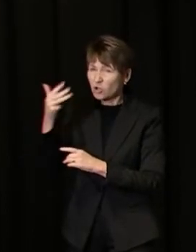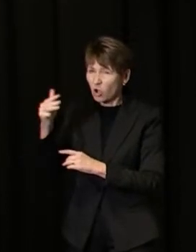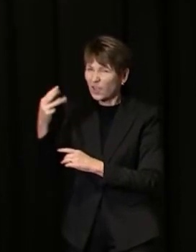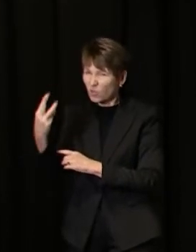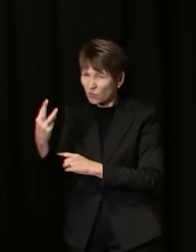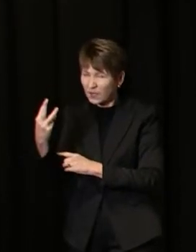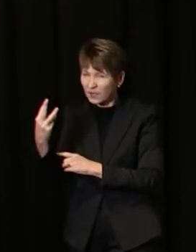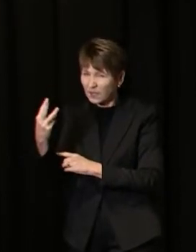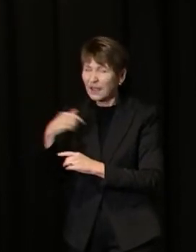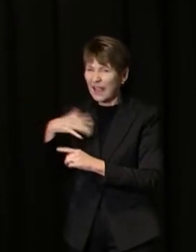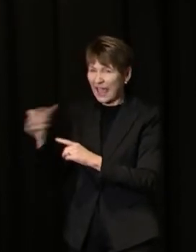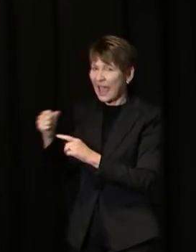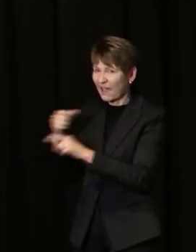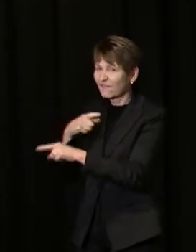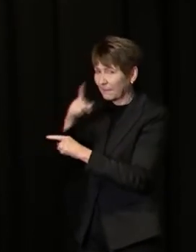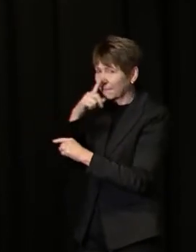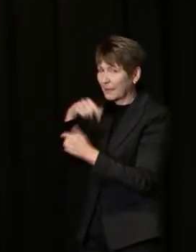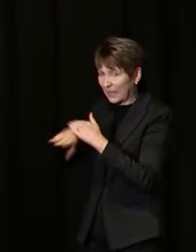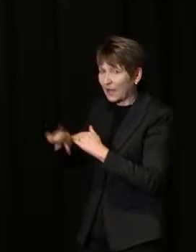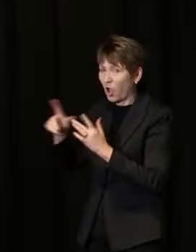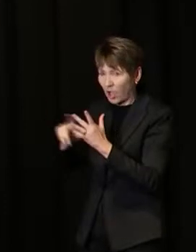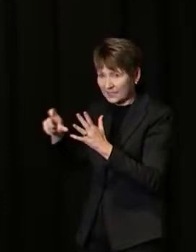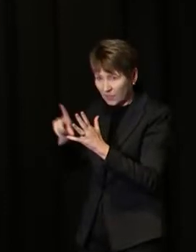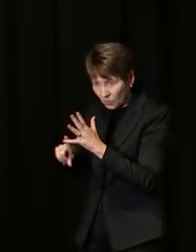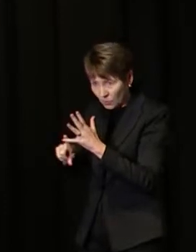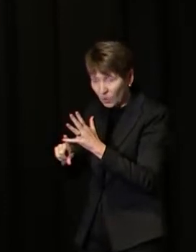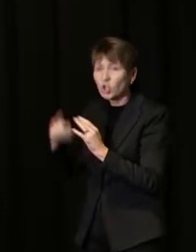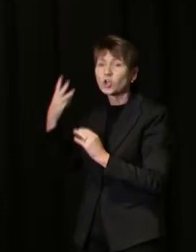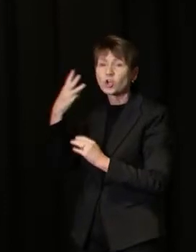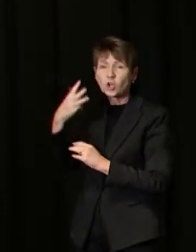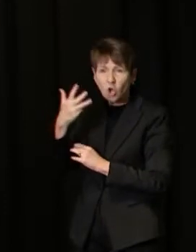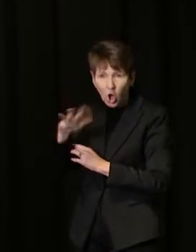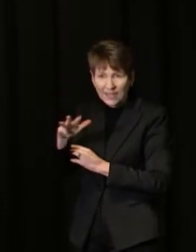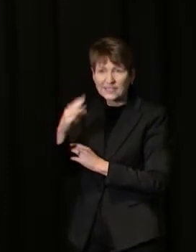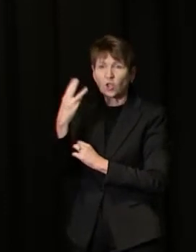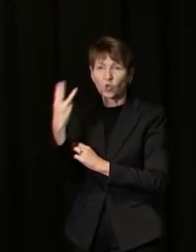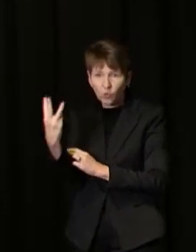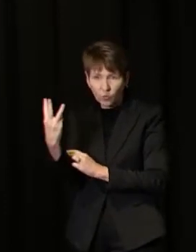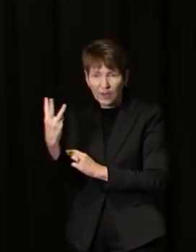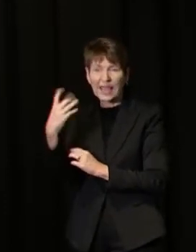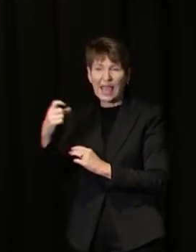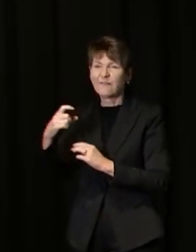intensive care, 93 on a ventilator. In intensive care,